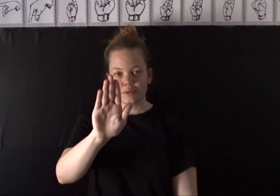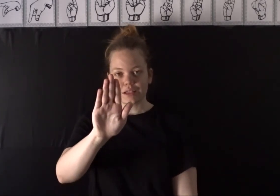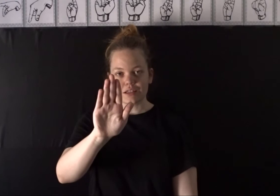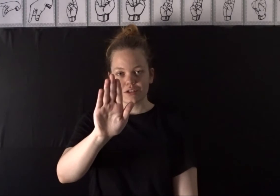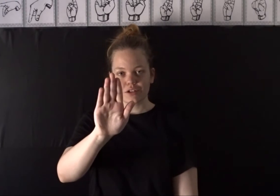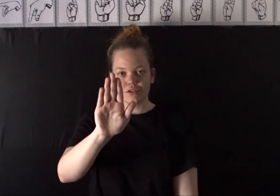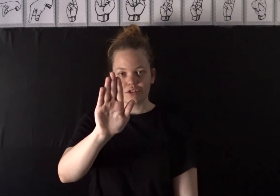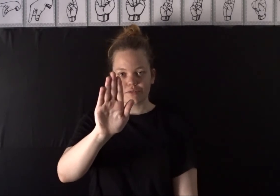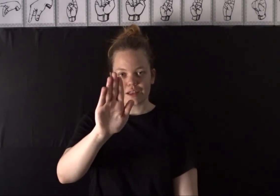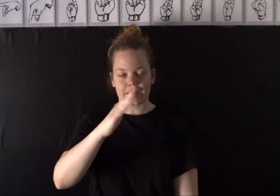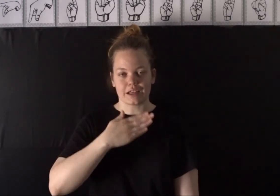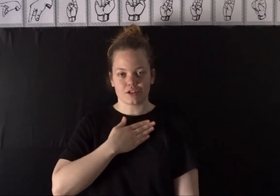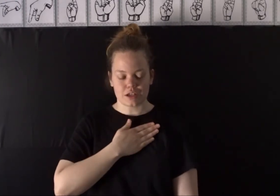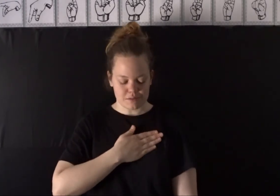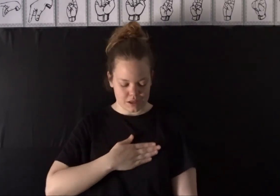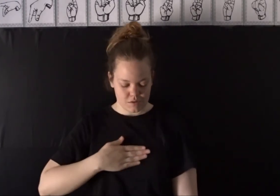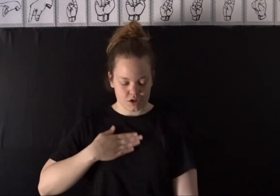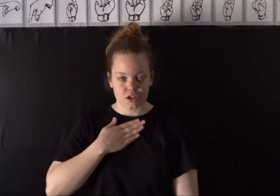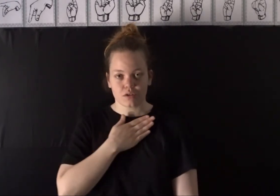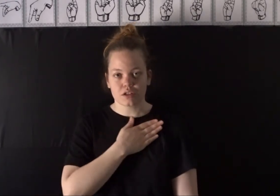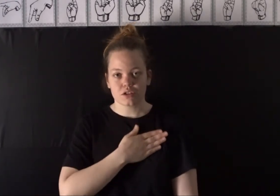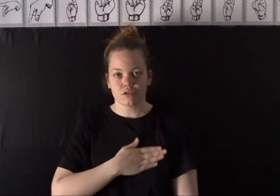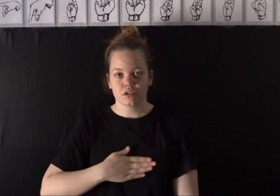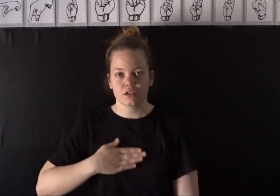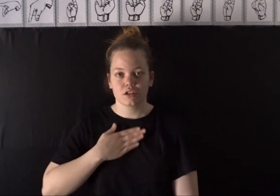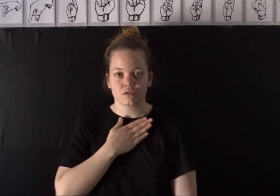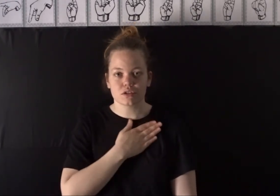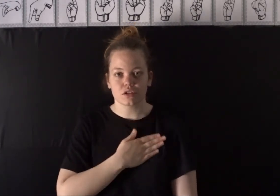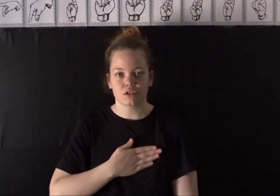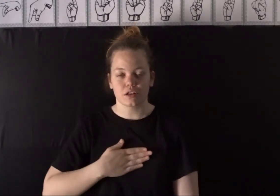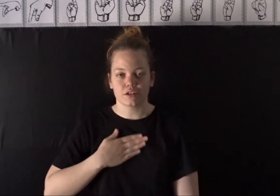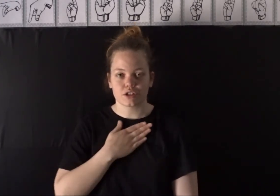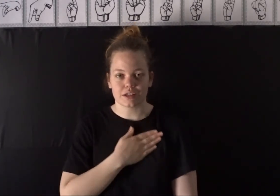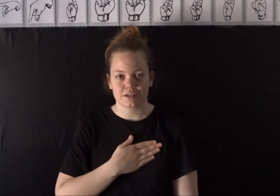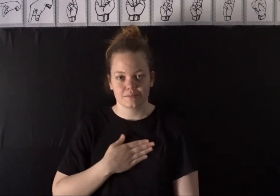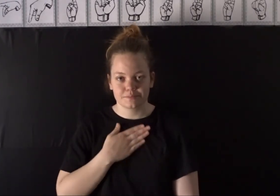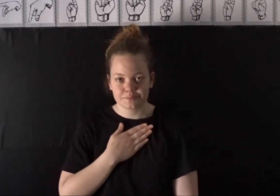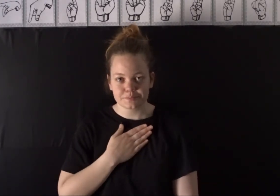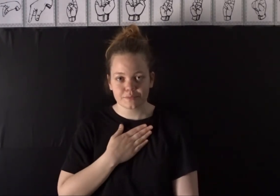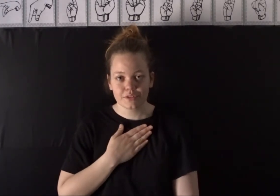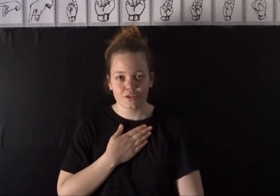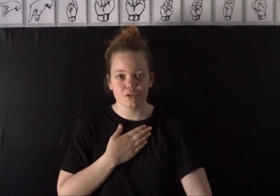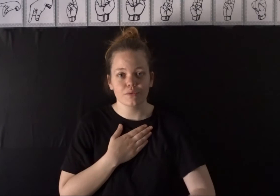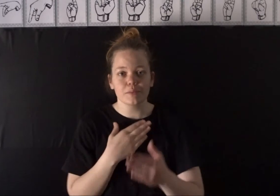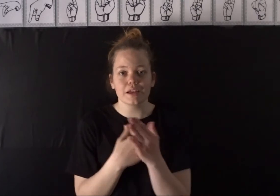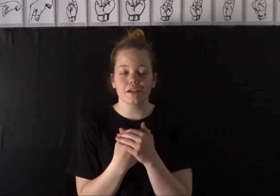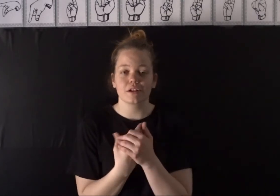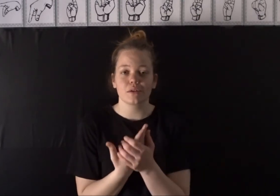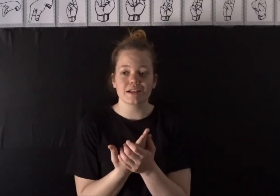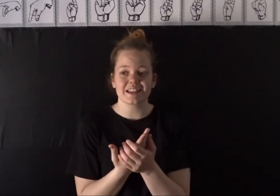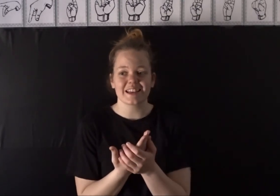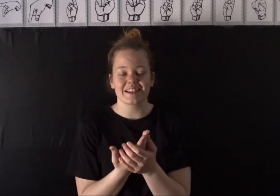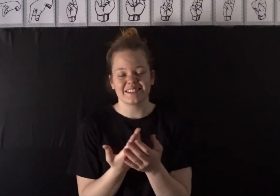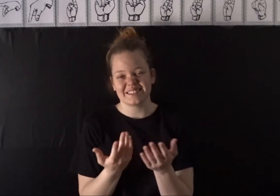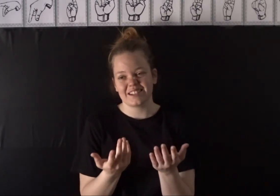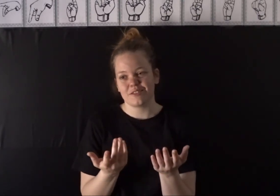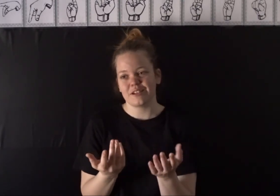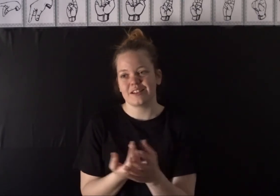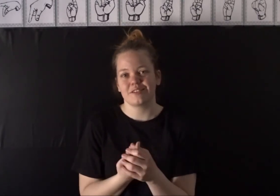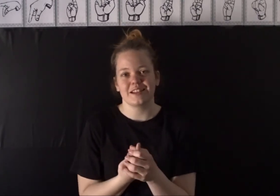please, you're going to use your flat hand shape and you are just going to do a circle on your chest. So if we're making a request, like, I don't really like